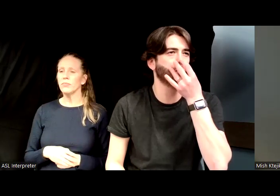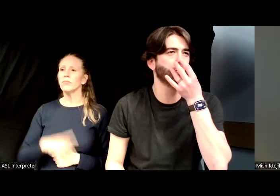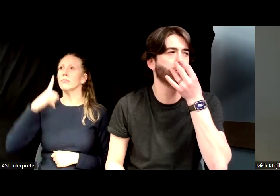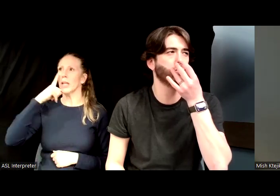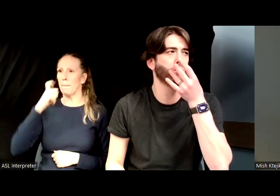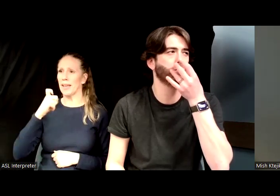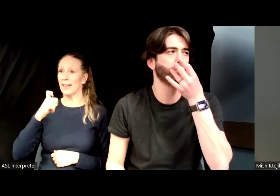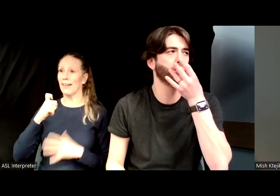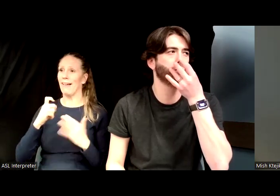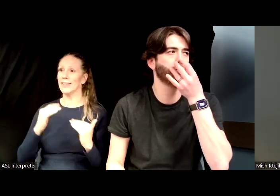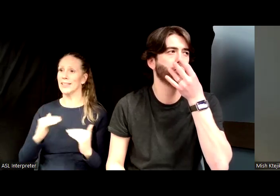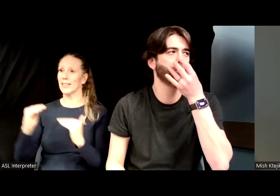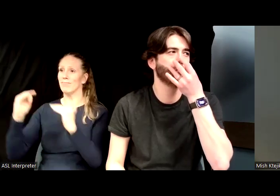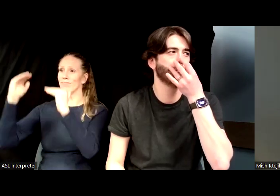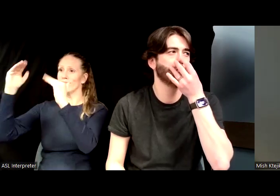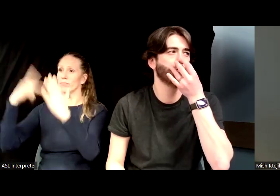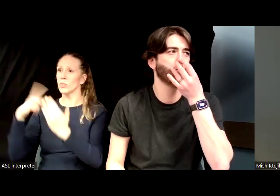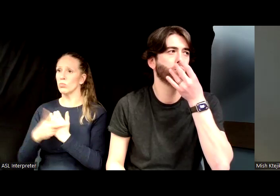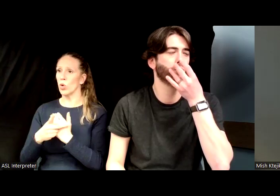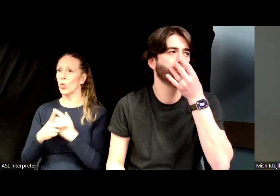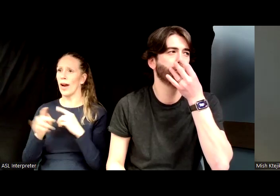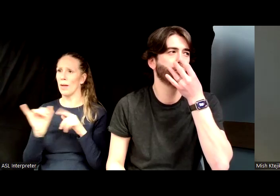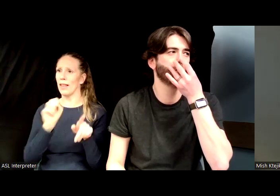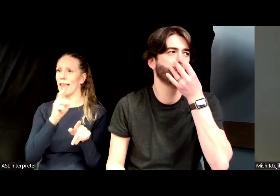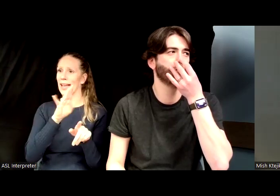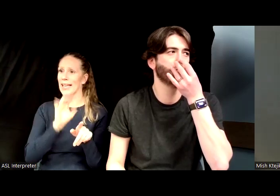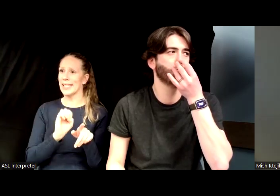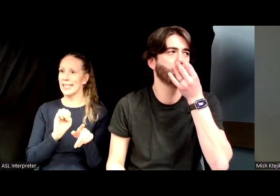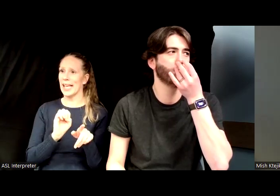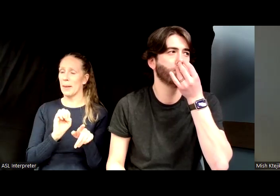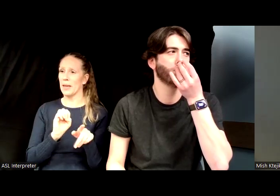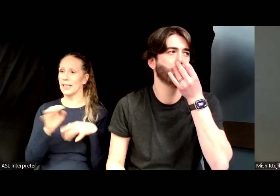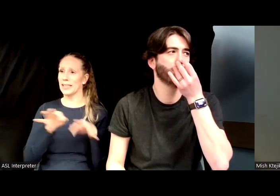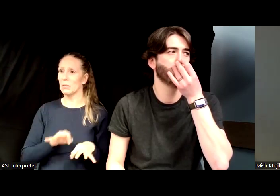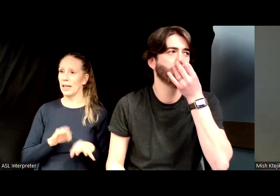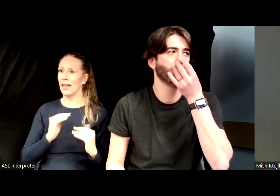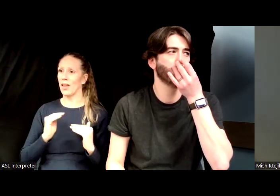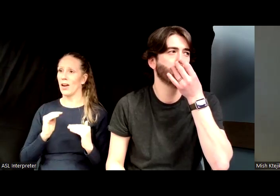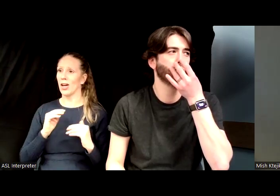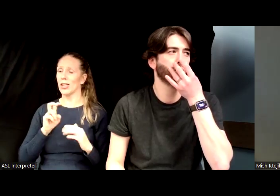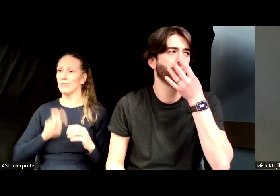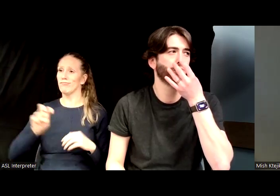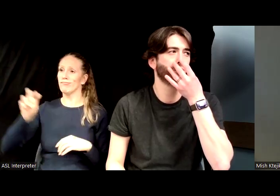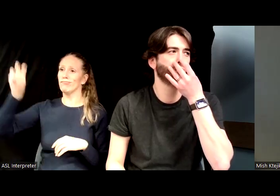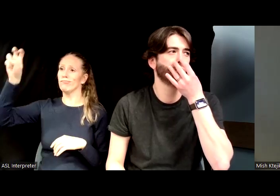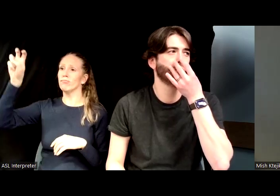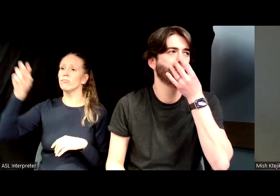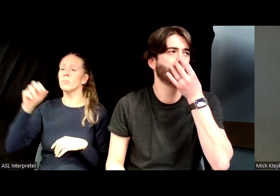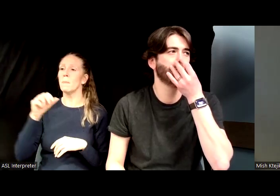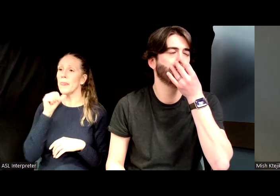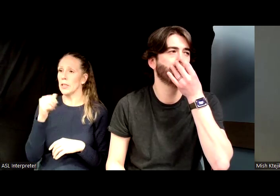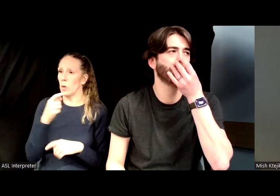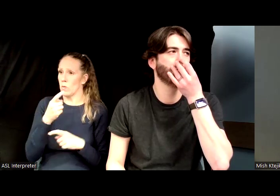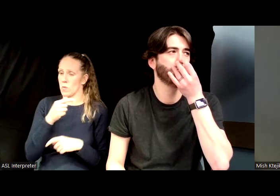because it's a graduated program, as Sammy is explaining, and people are stepping up, they don't currently have